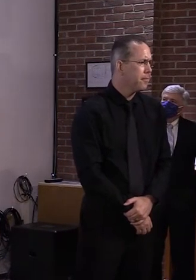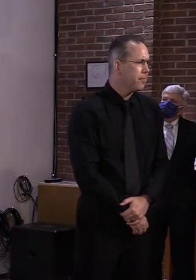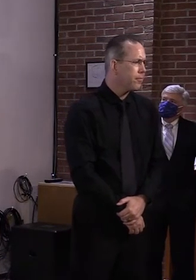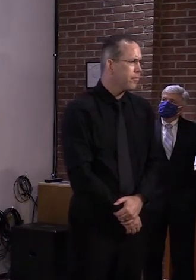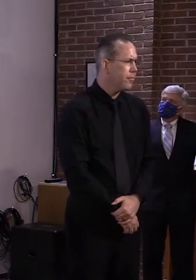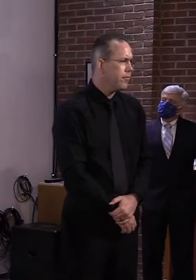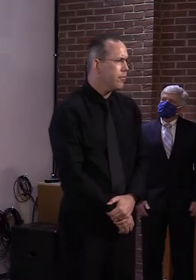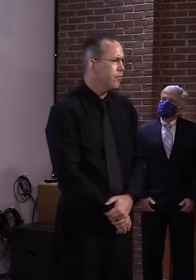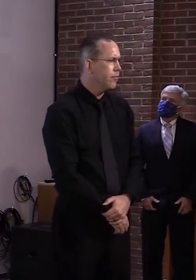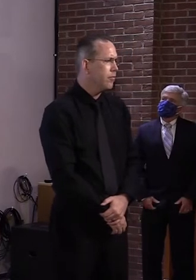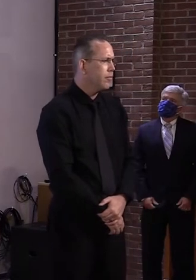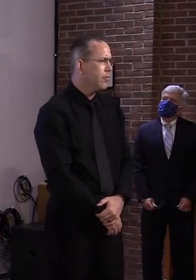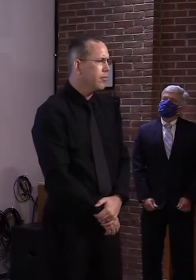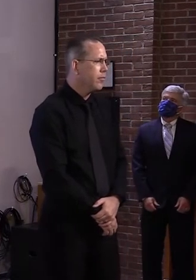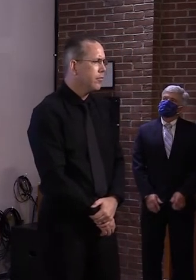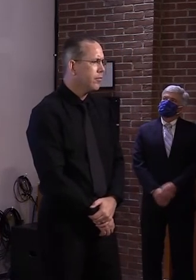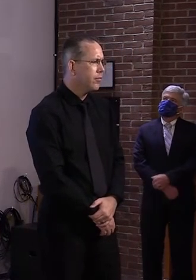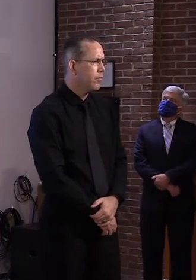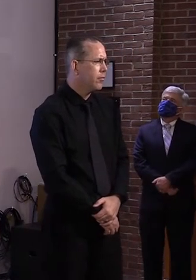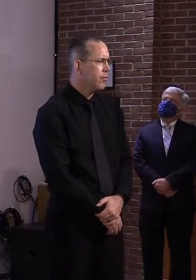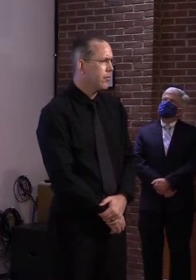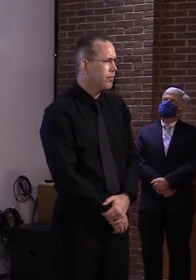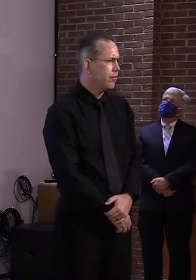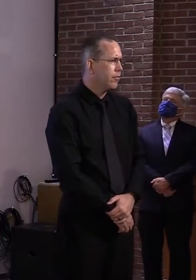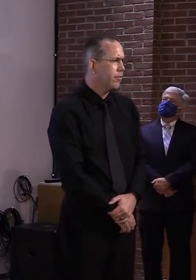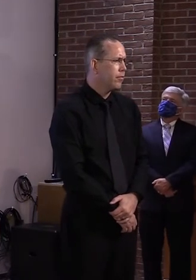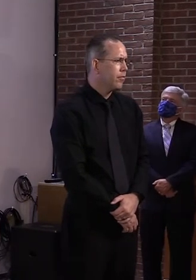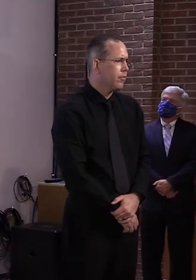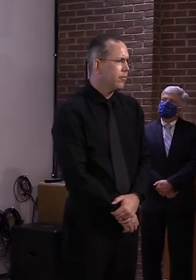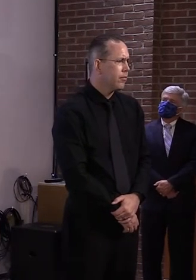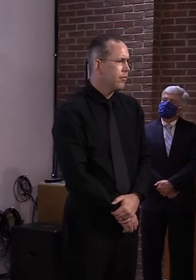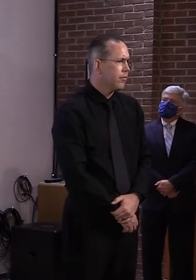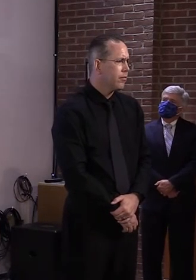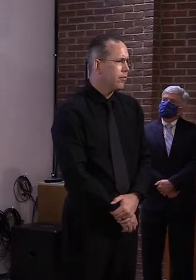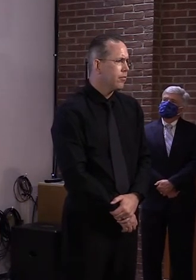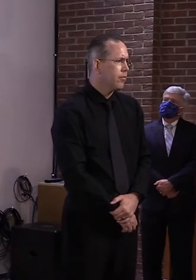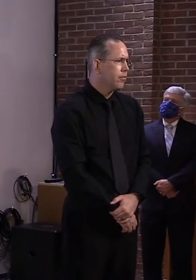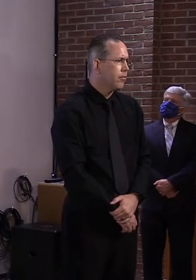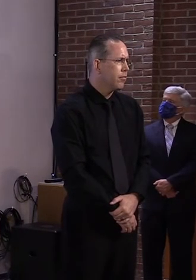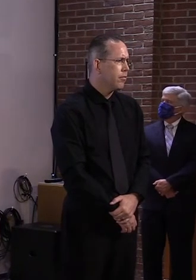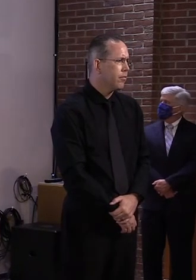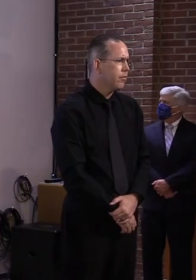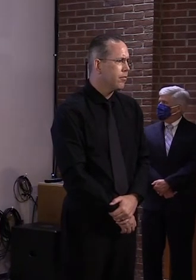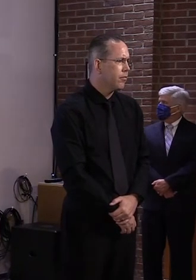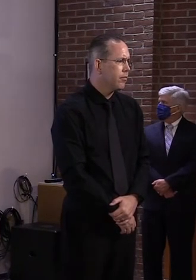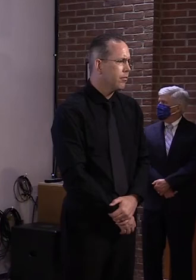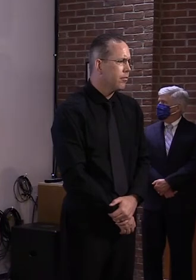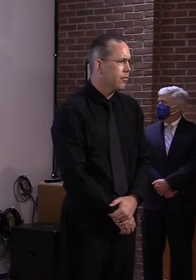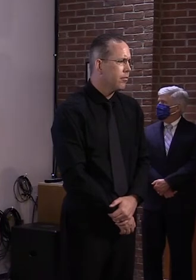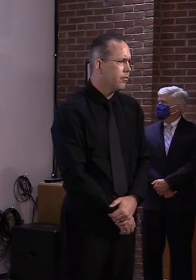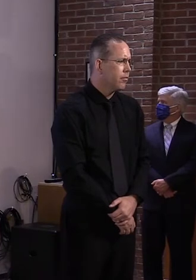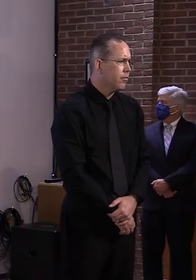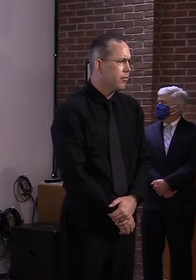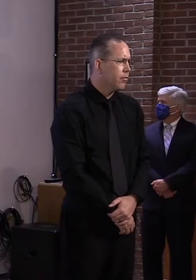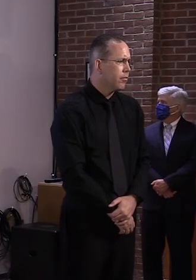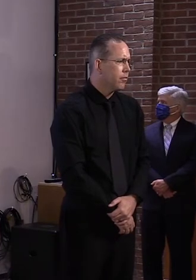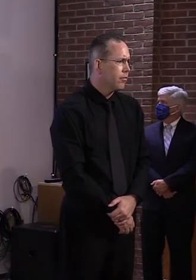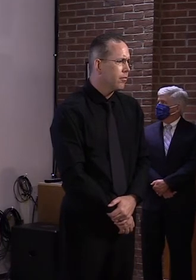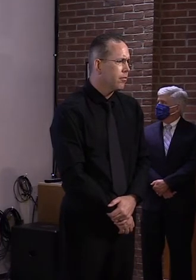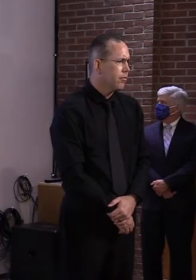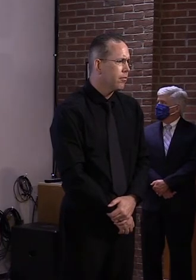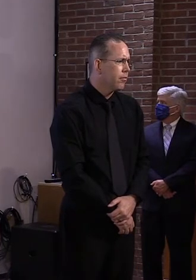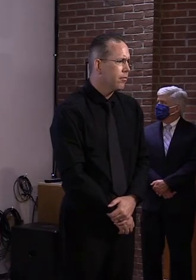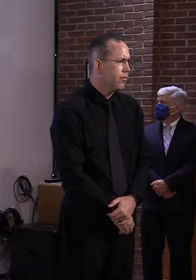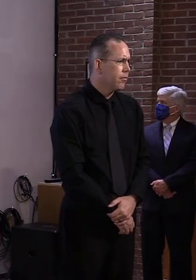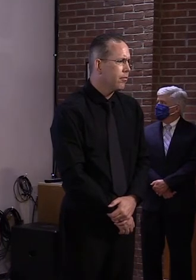the $1 million funding, but it was pretty overwhelming in both the House and the Senate, and I think